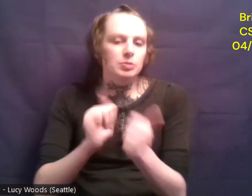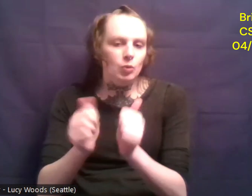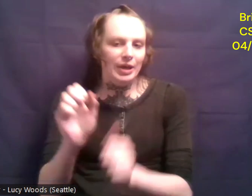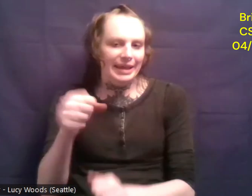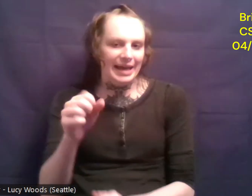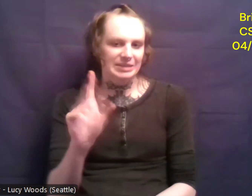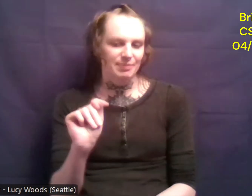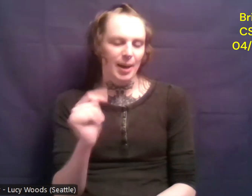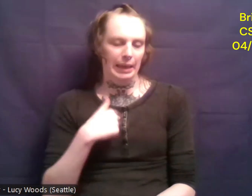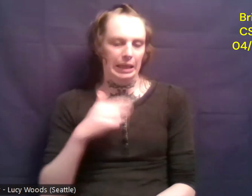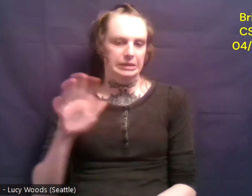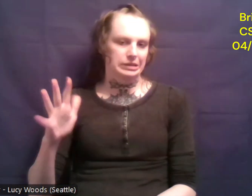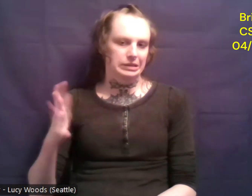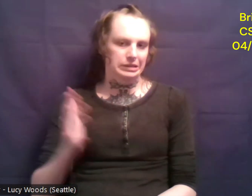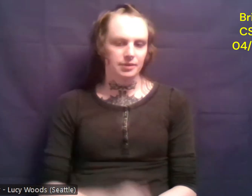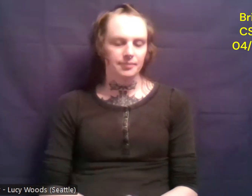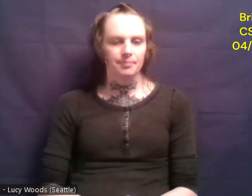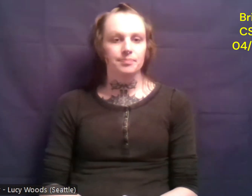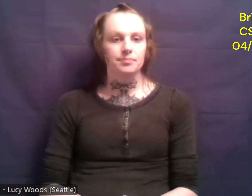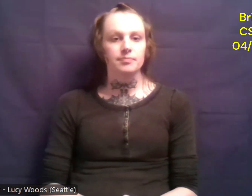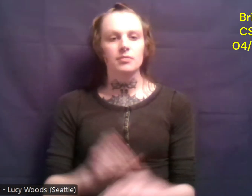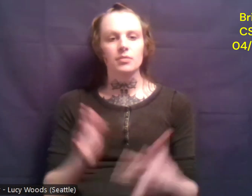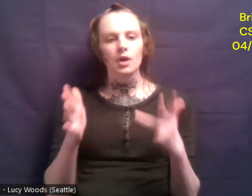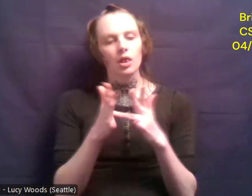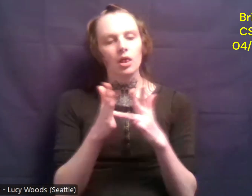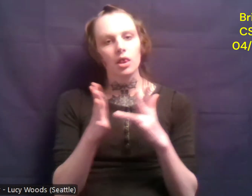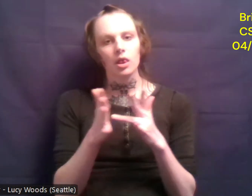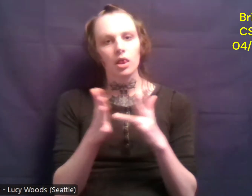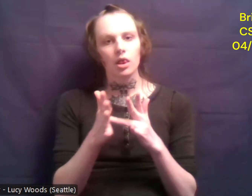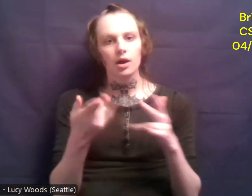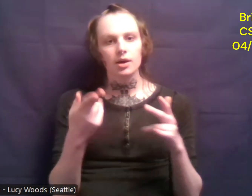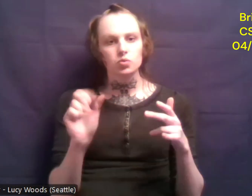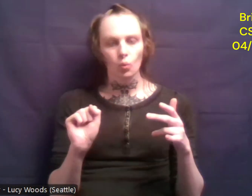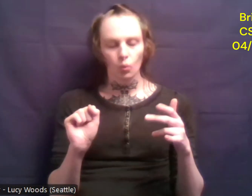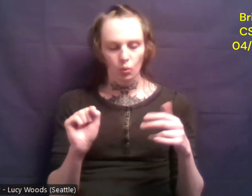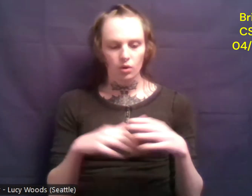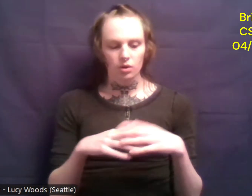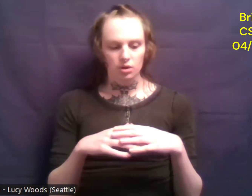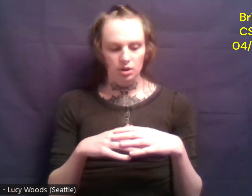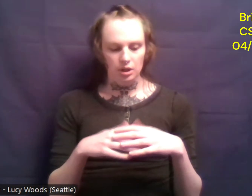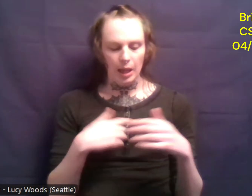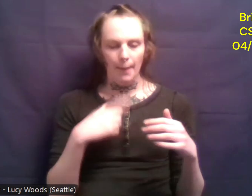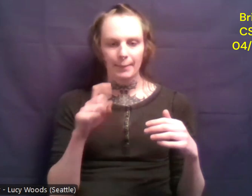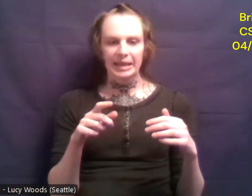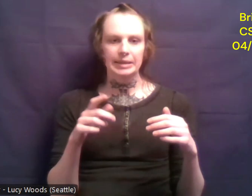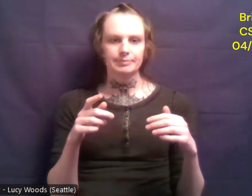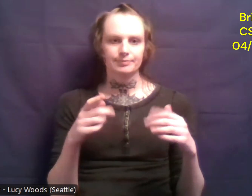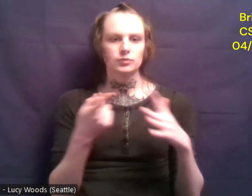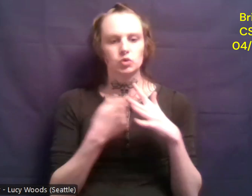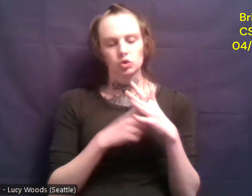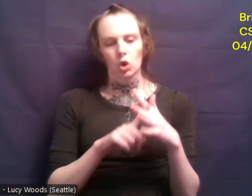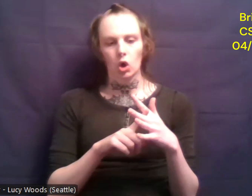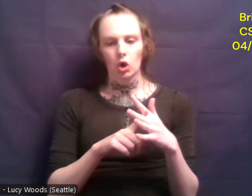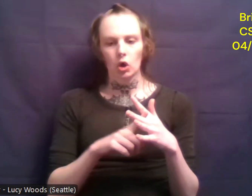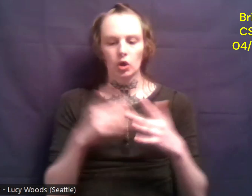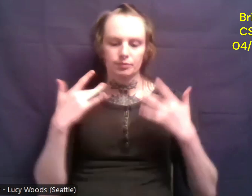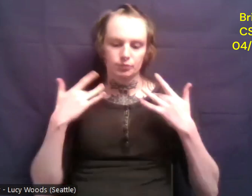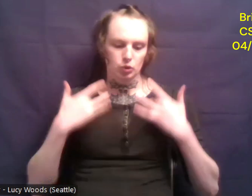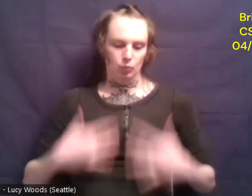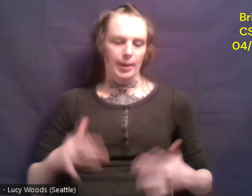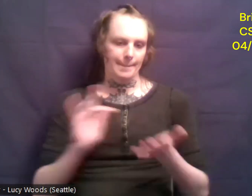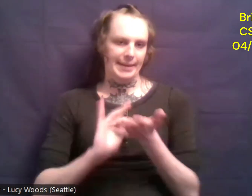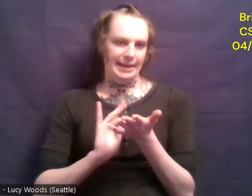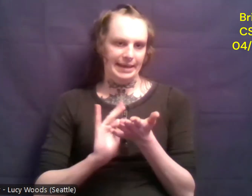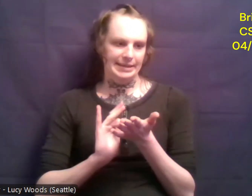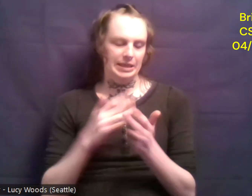In my freshman year, like I was someone who had to go on antidepressants and have my parents kind of advocate